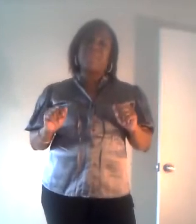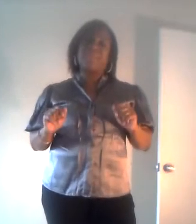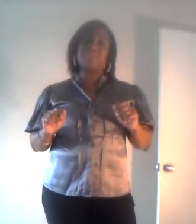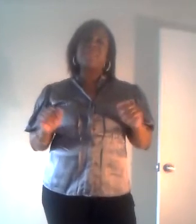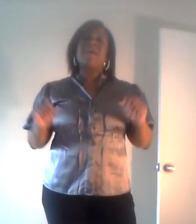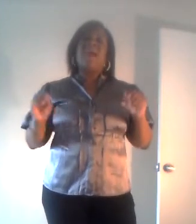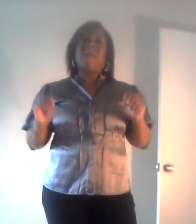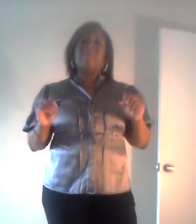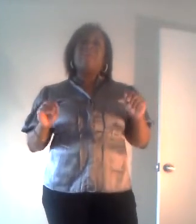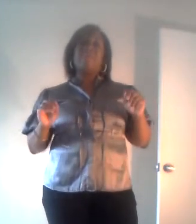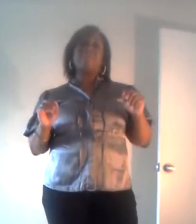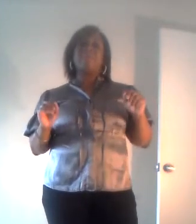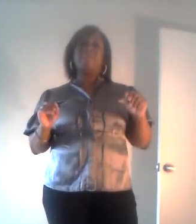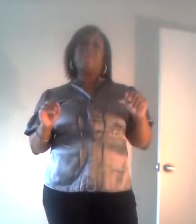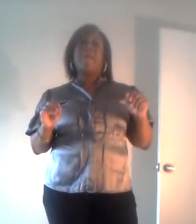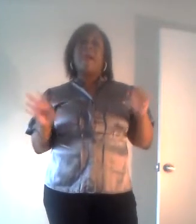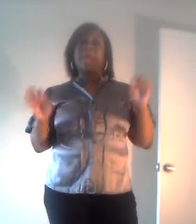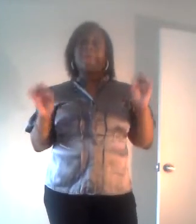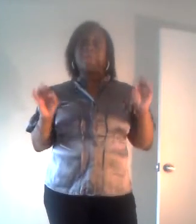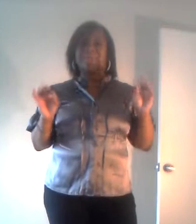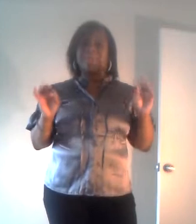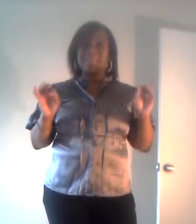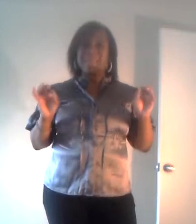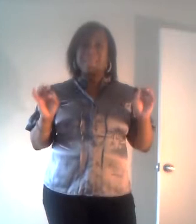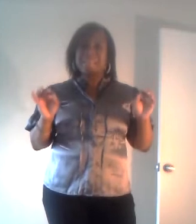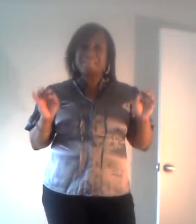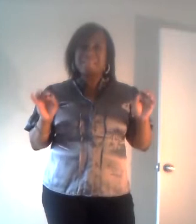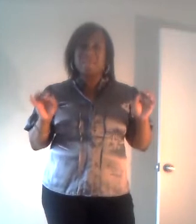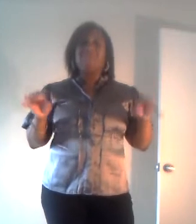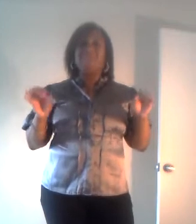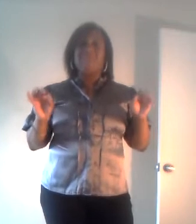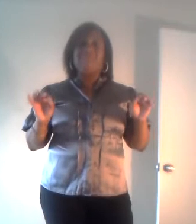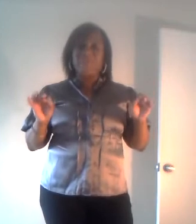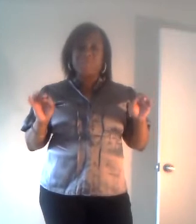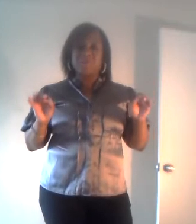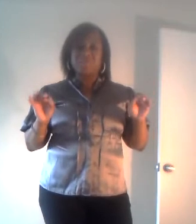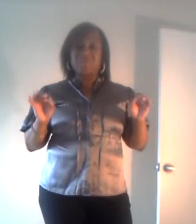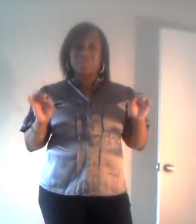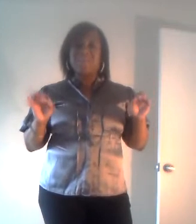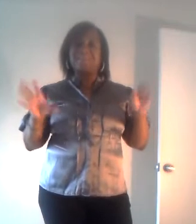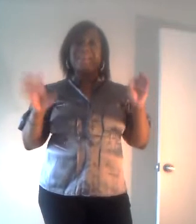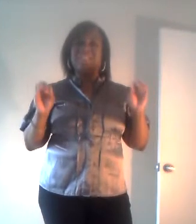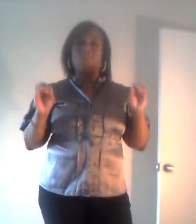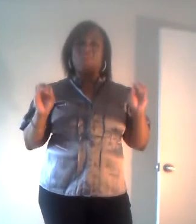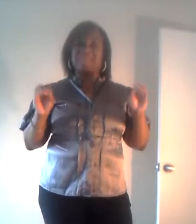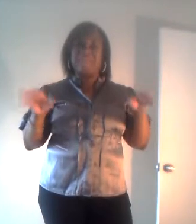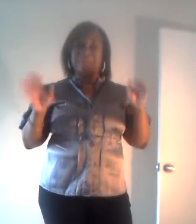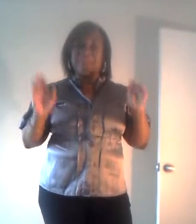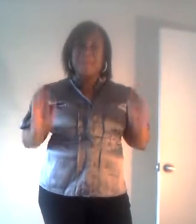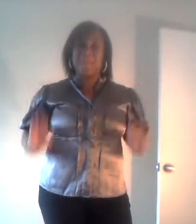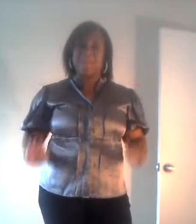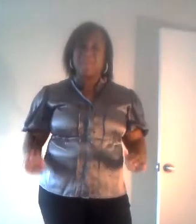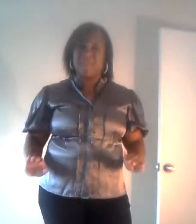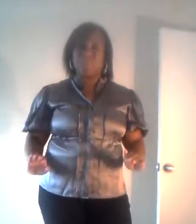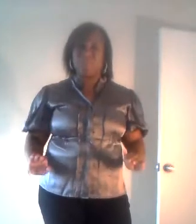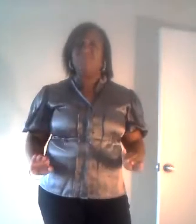this. I am a person where I am very realistic with my weight loss journeys, and I don't want to take my calories down too